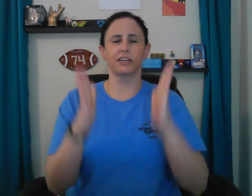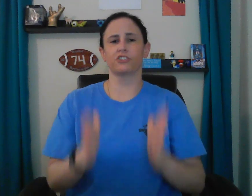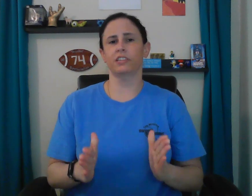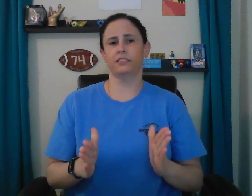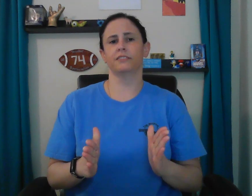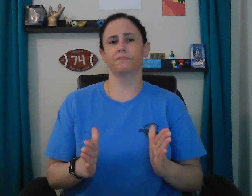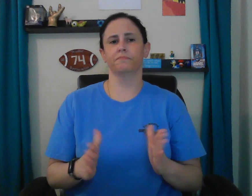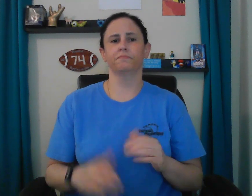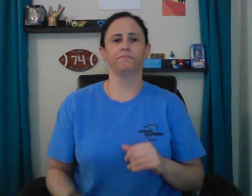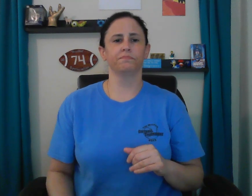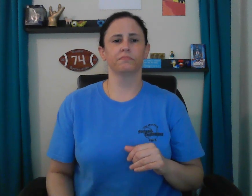specialist.